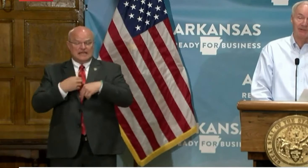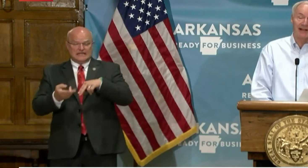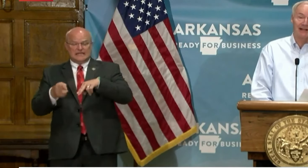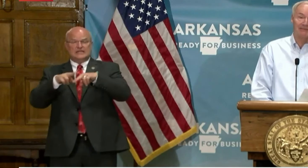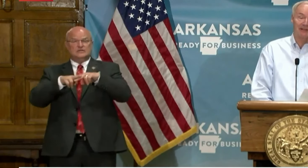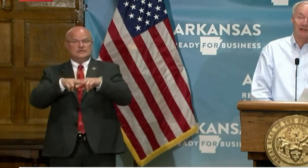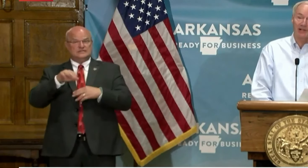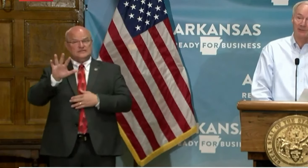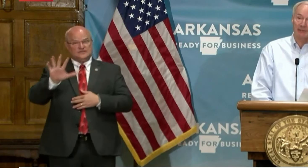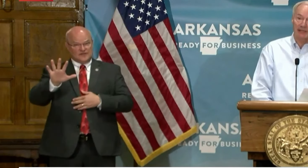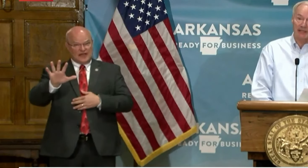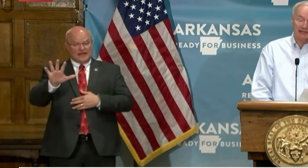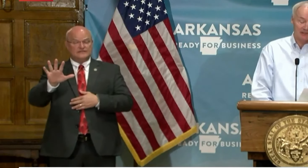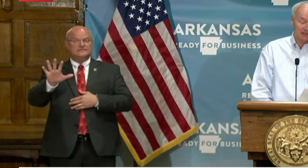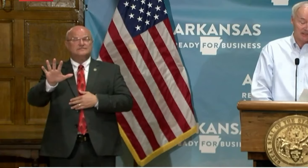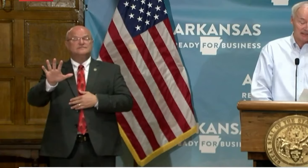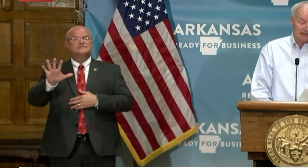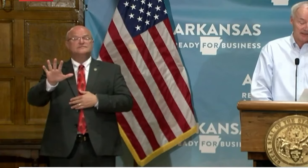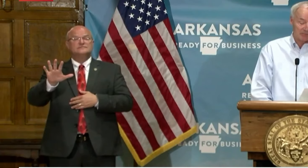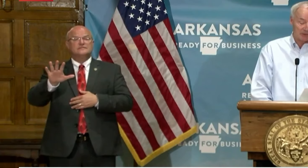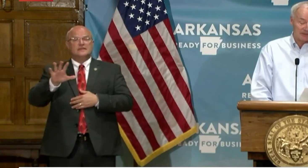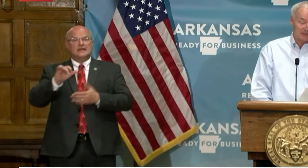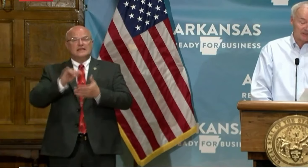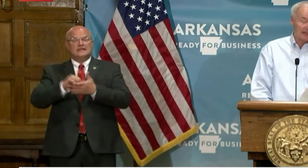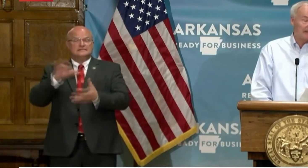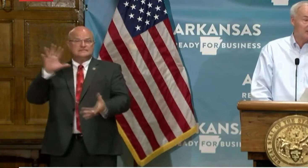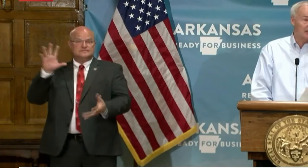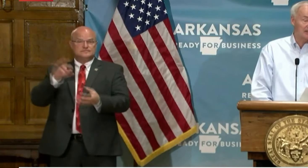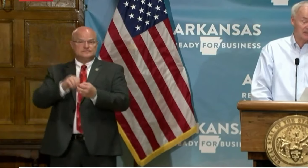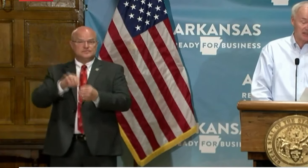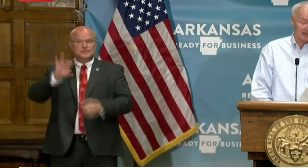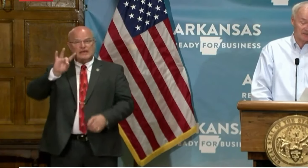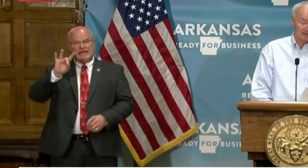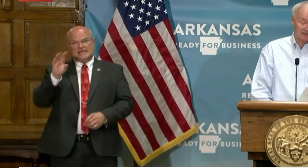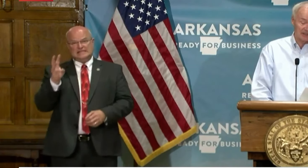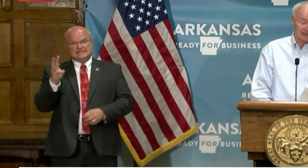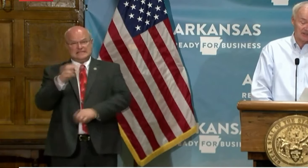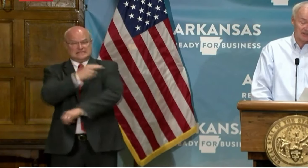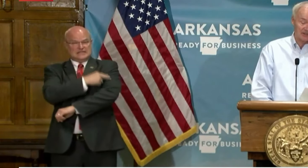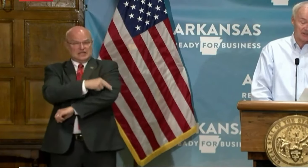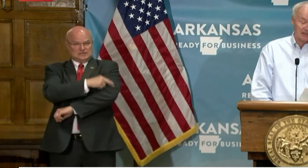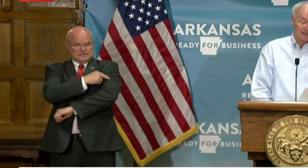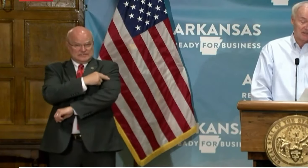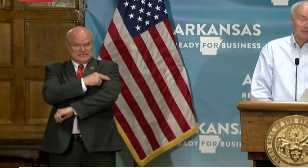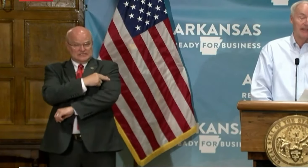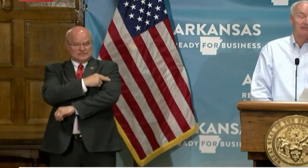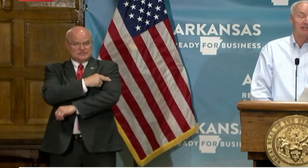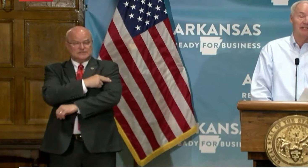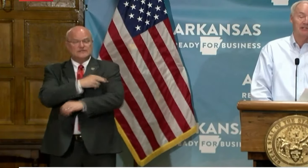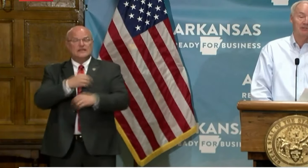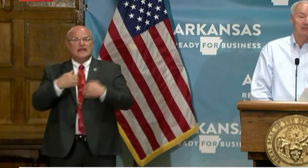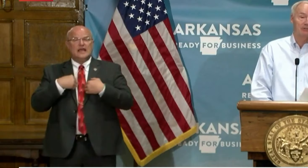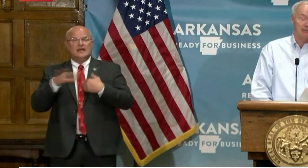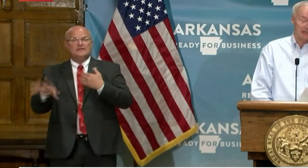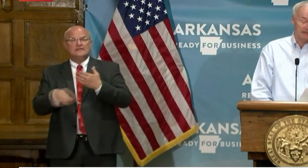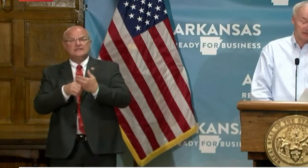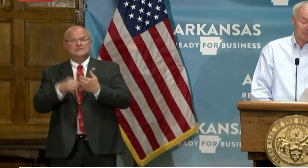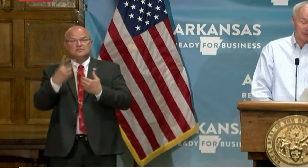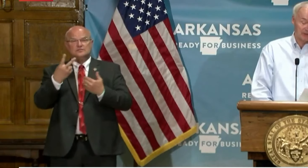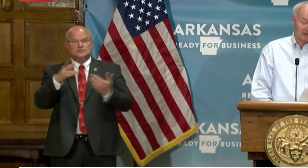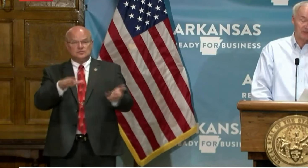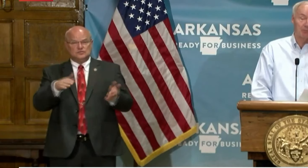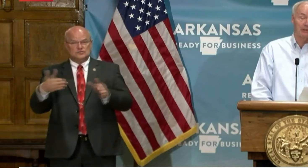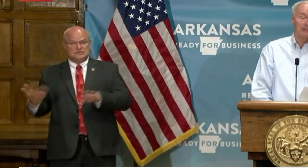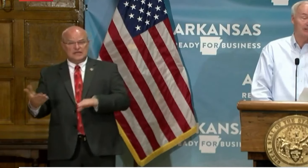increase of 5 that are hospitalized. That brings us to 86 in hospitalizations. We have an additional 2